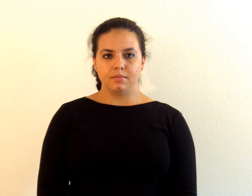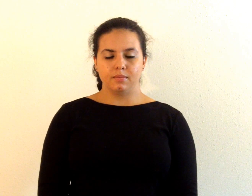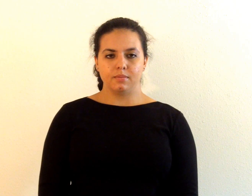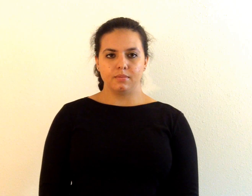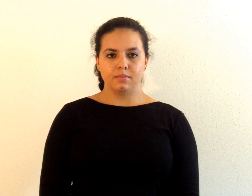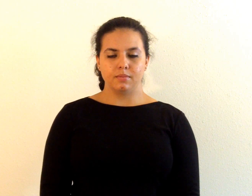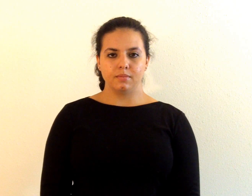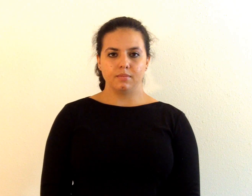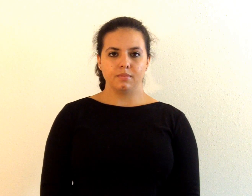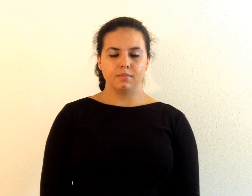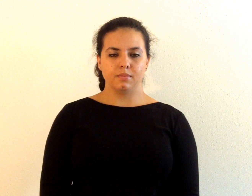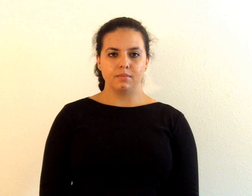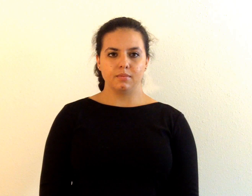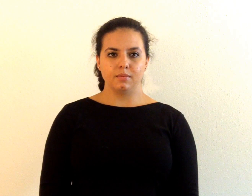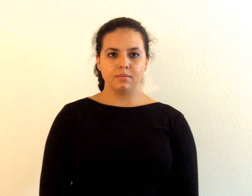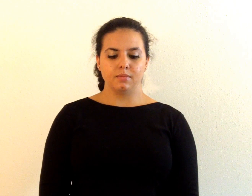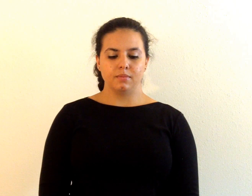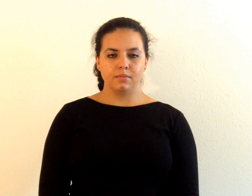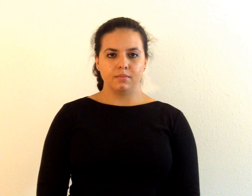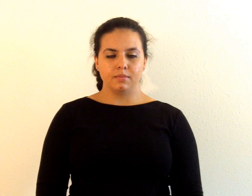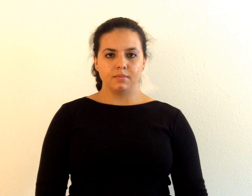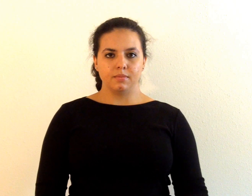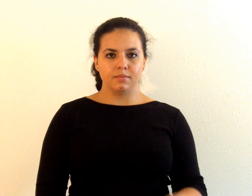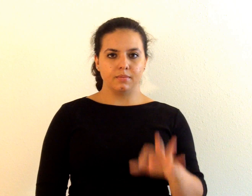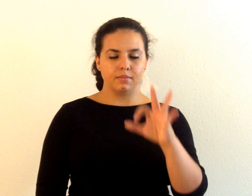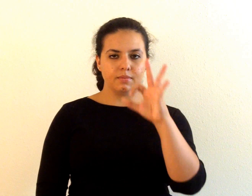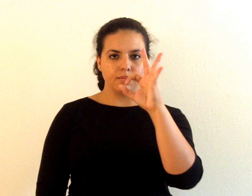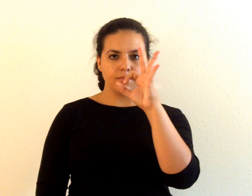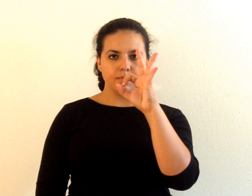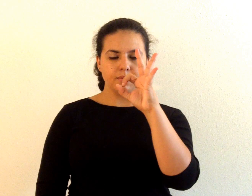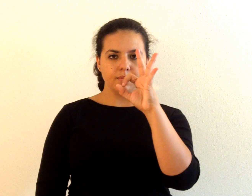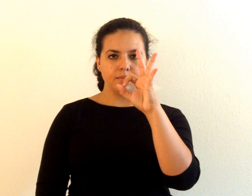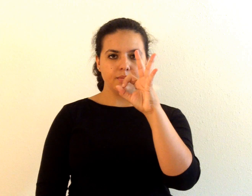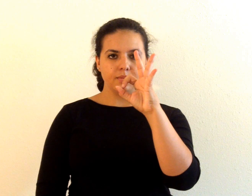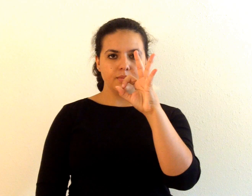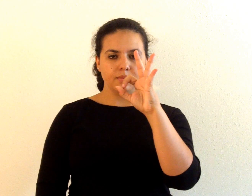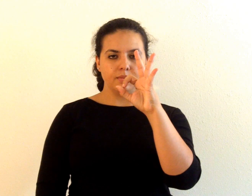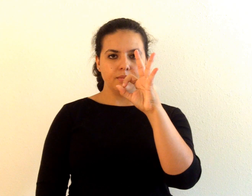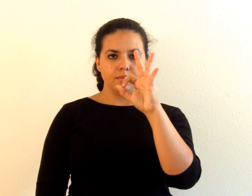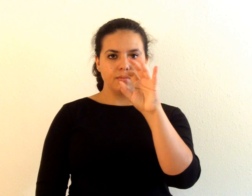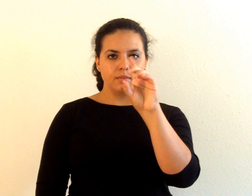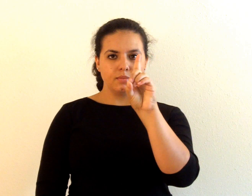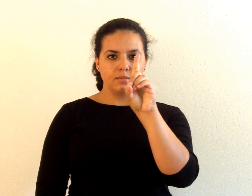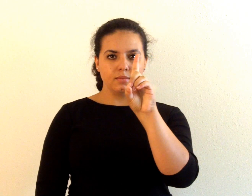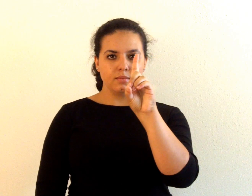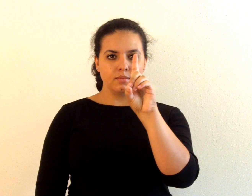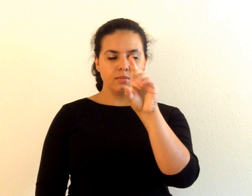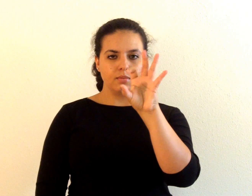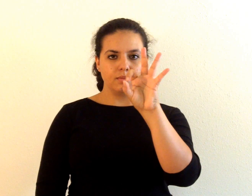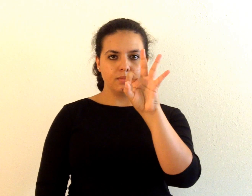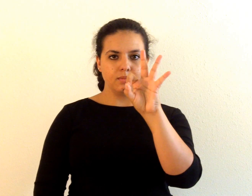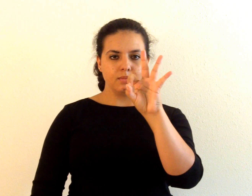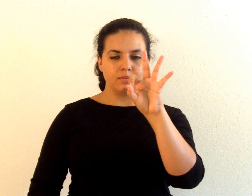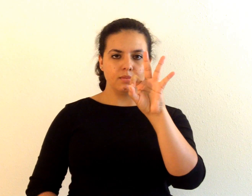Okay, F is F. Look at the difference between F and D.